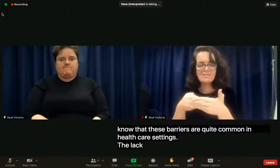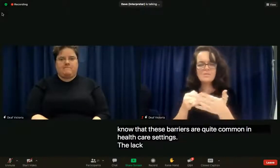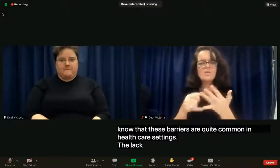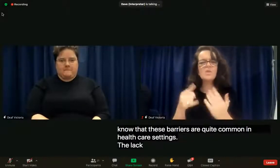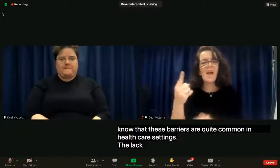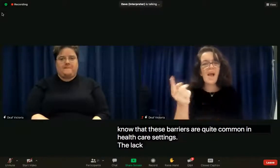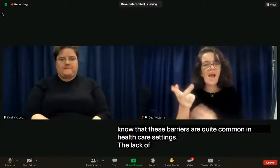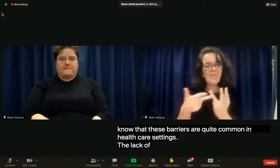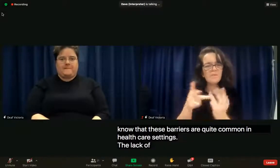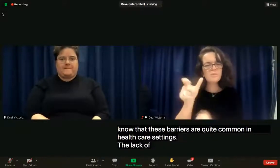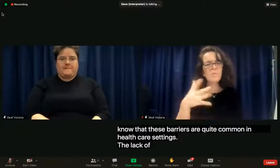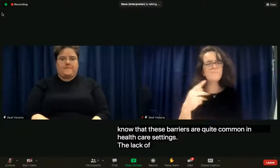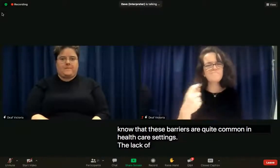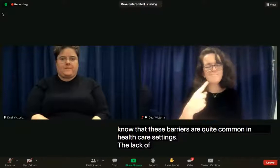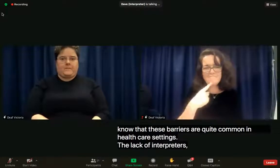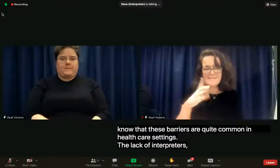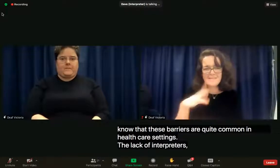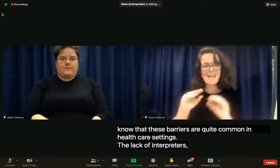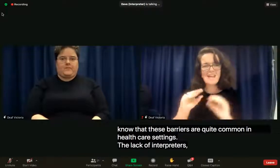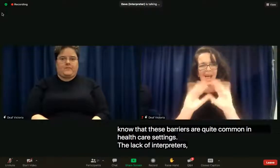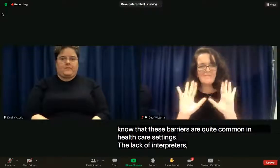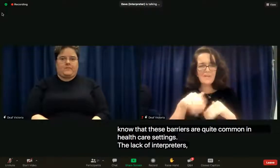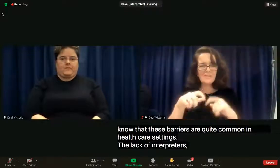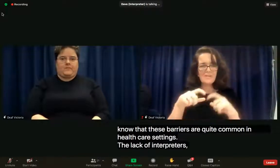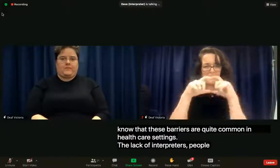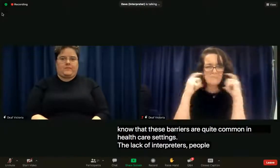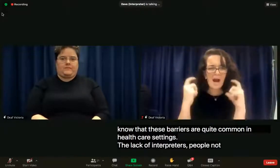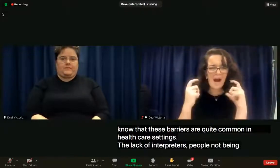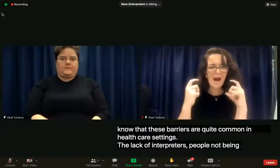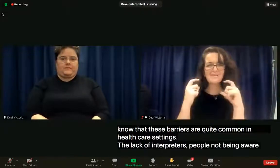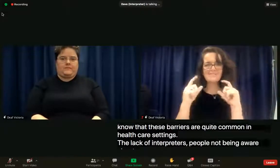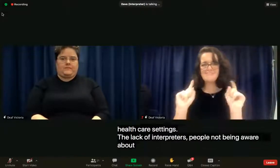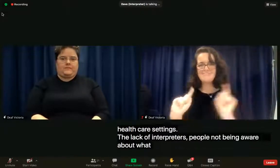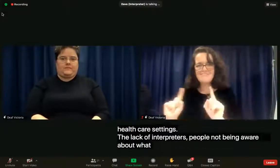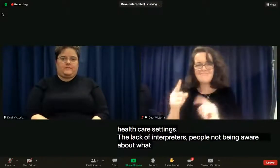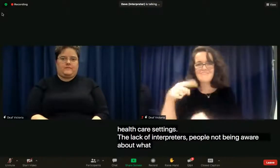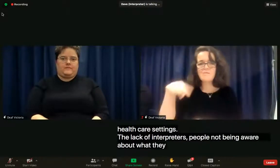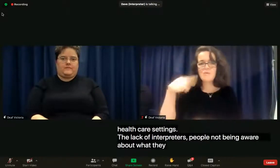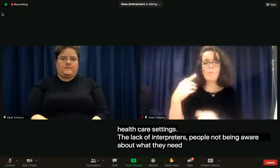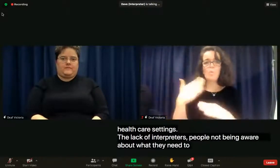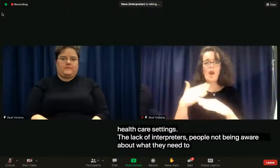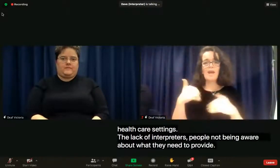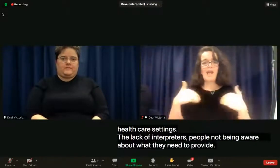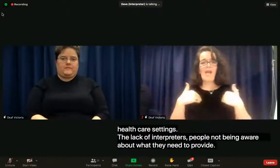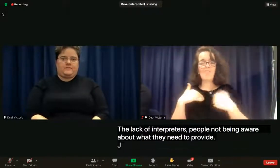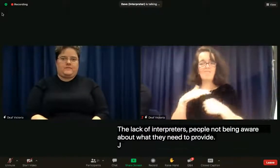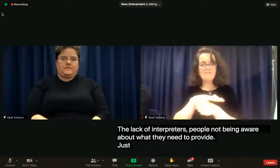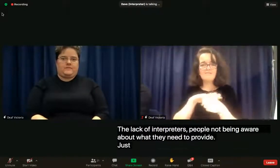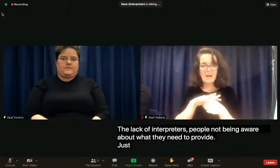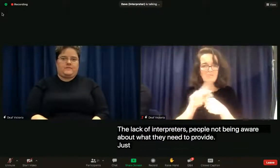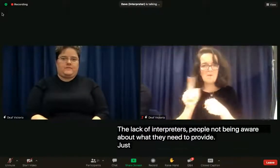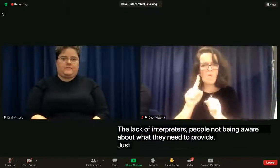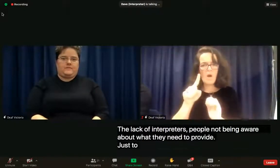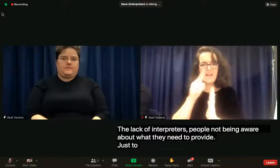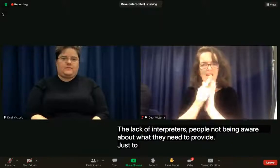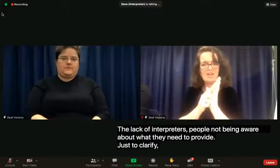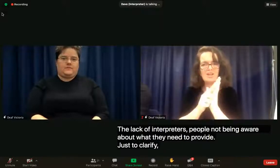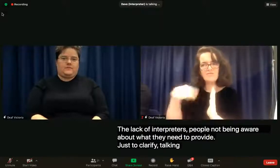people not being aware about what they need to provide. So just to clarify, talking about masks and those sorts of things, people working in